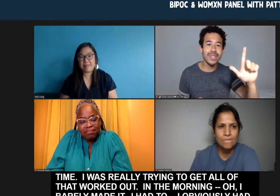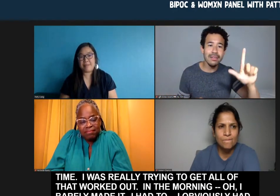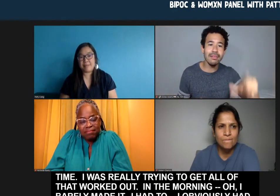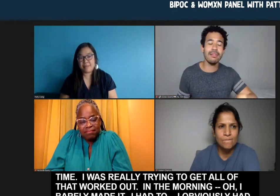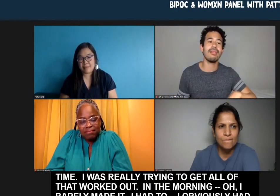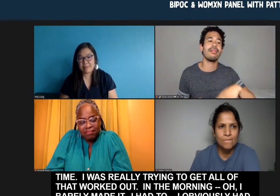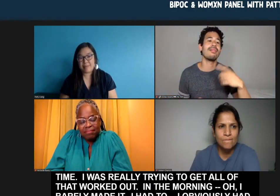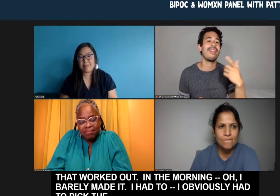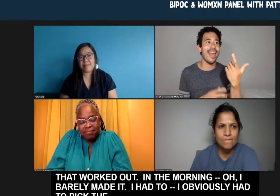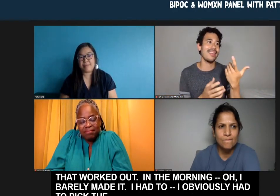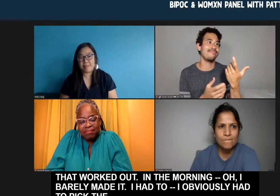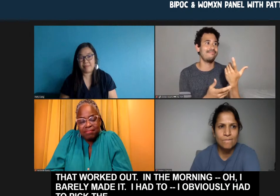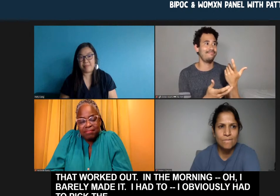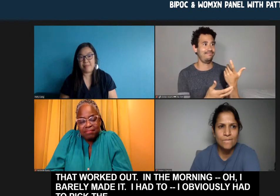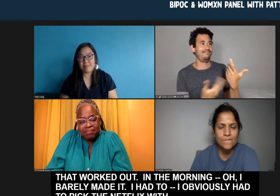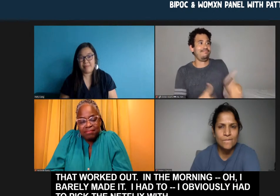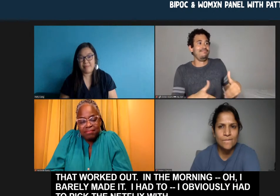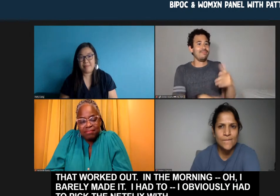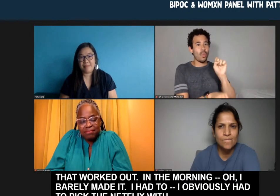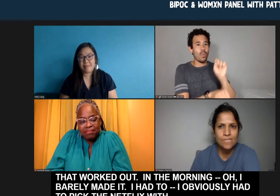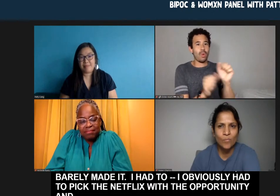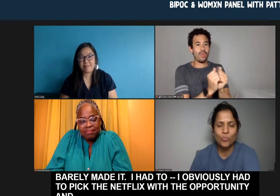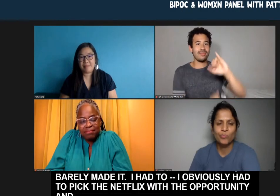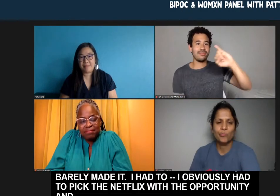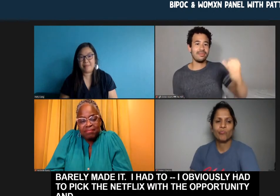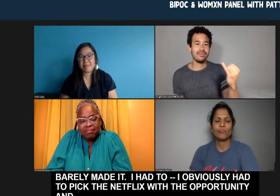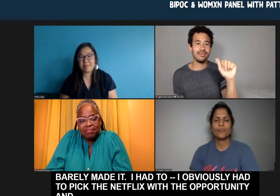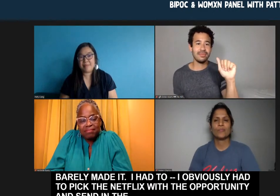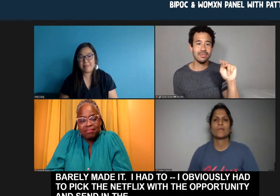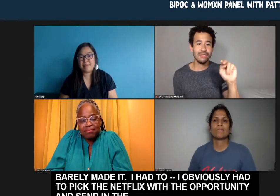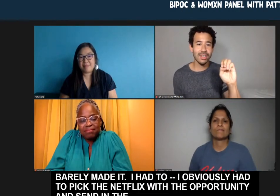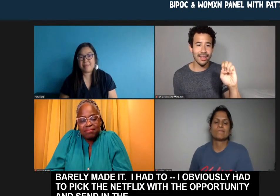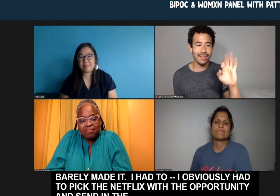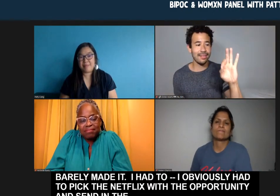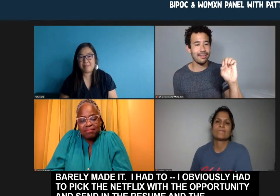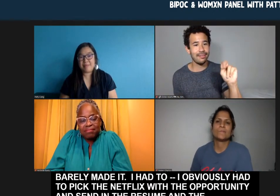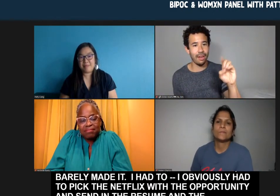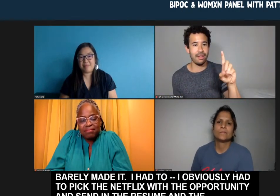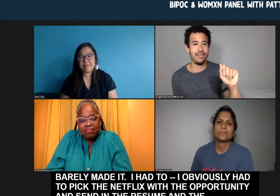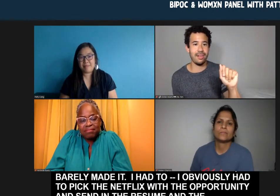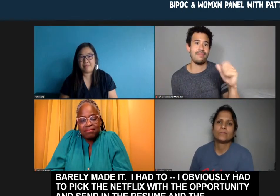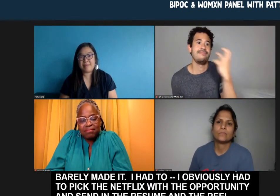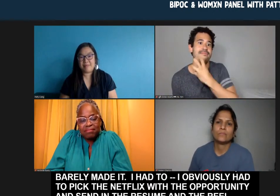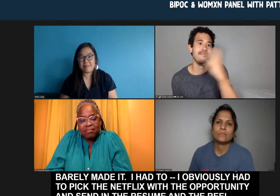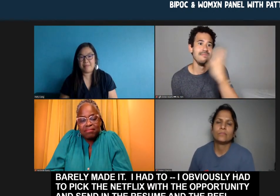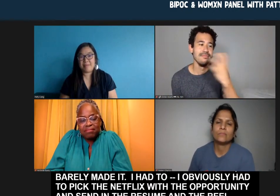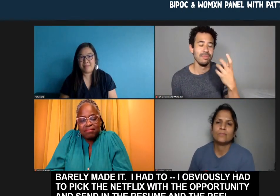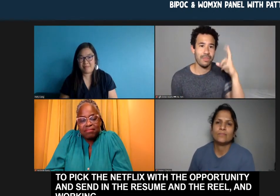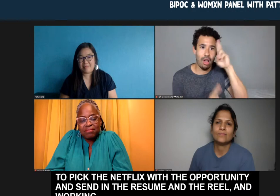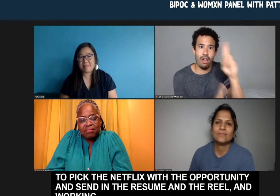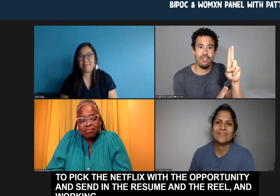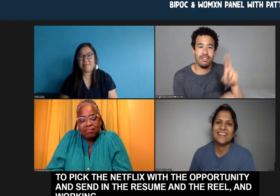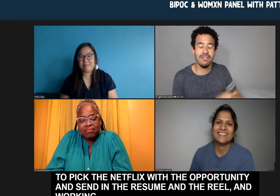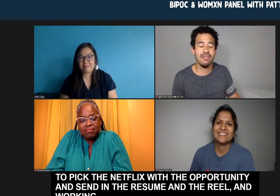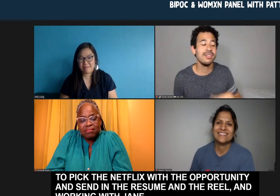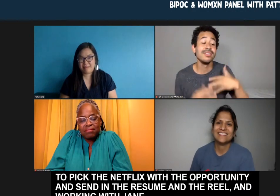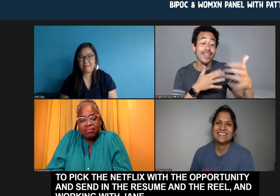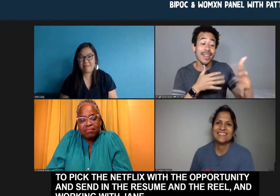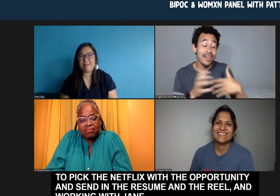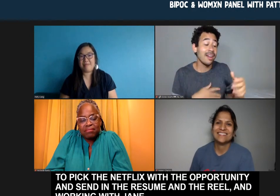to that and send in a reel. And working with Jane Fonda was just amazing. It was such an honor for me